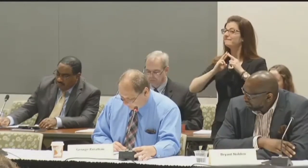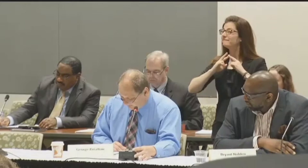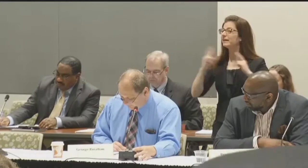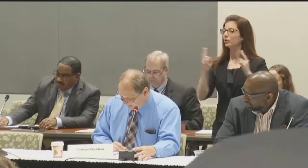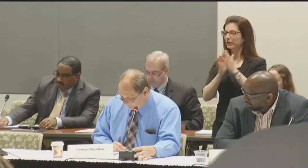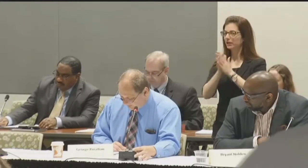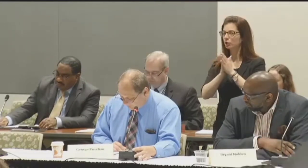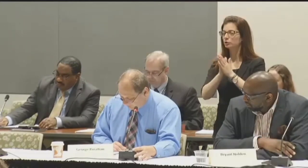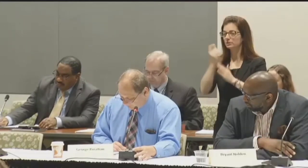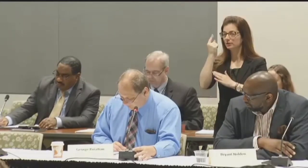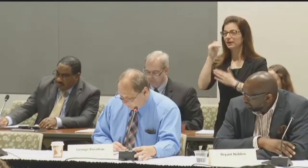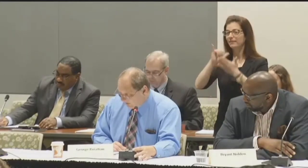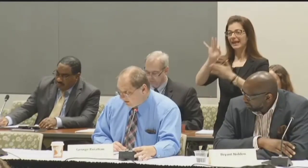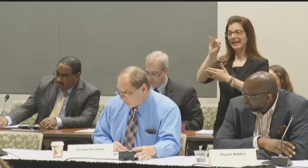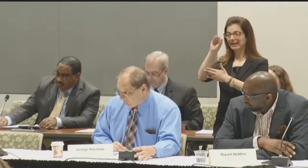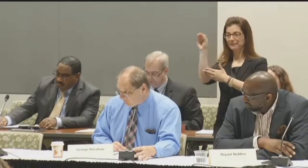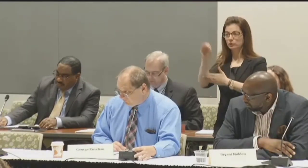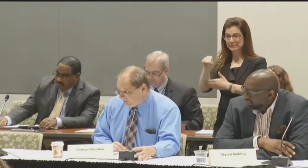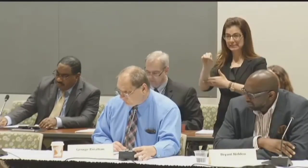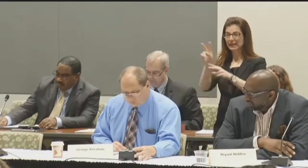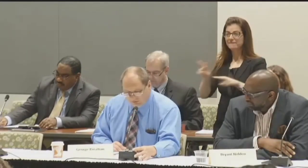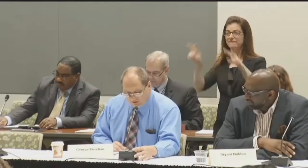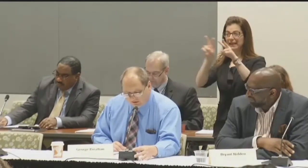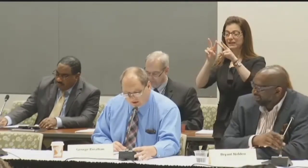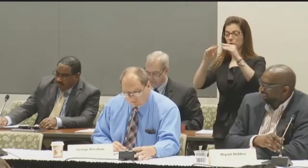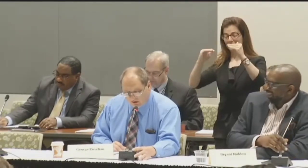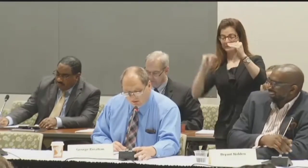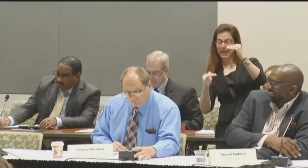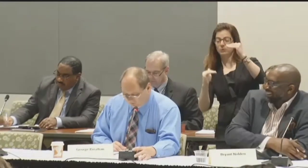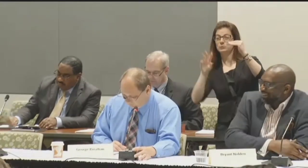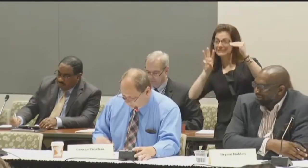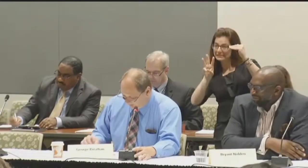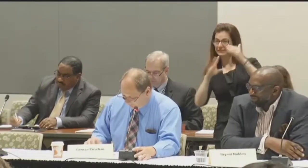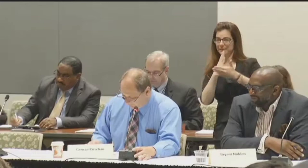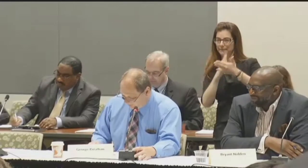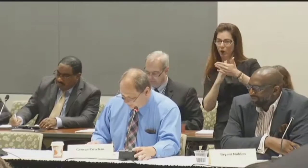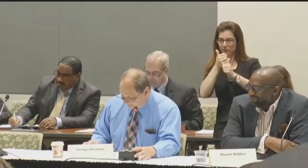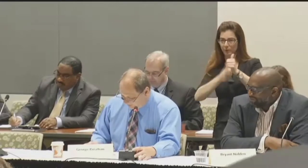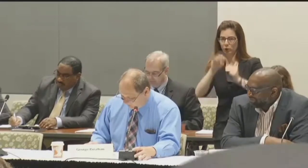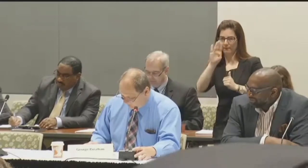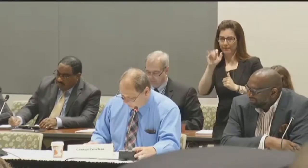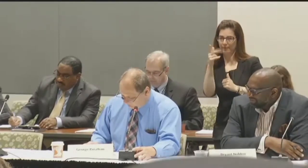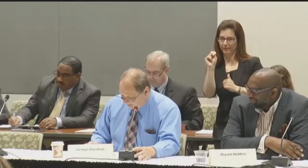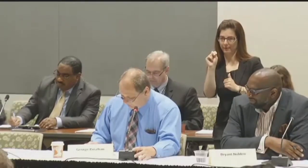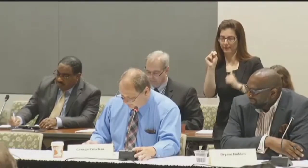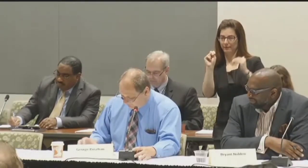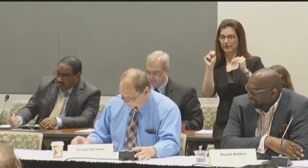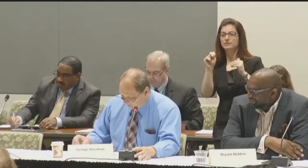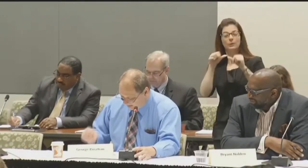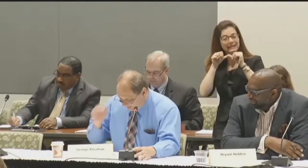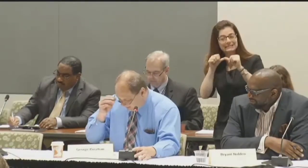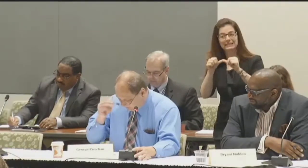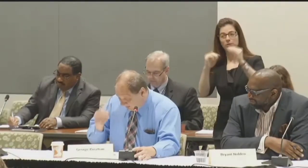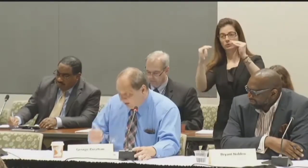90th percentile value is all the way down to 6 parts per billion now. So it continues to drive down.